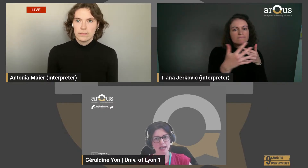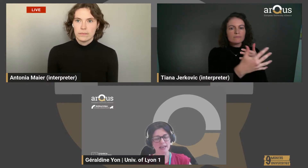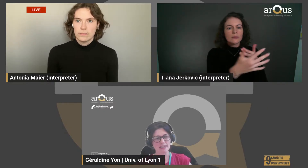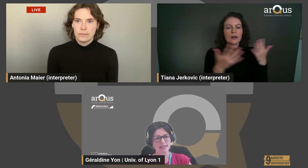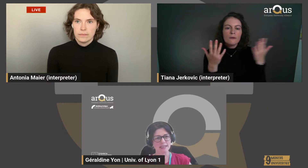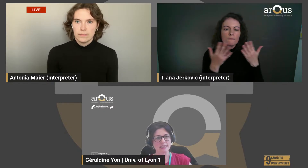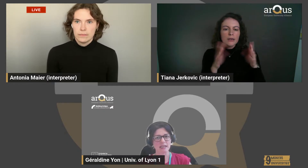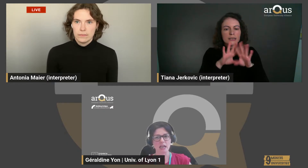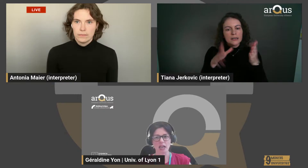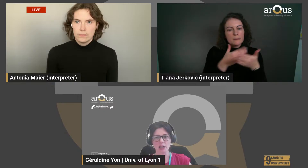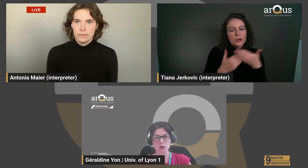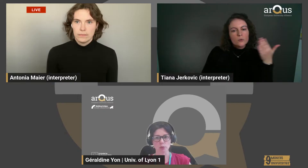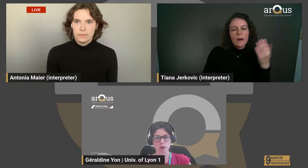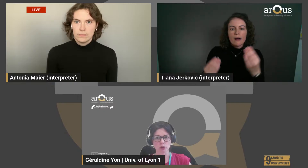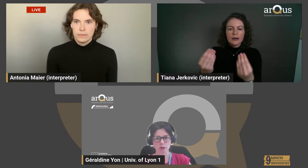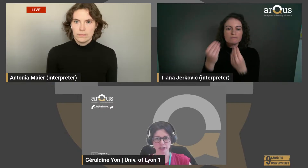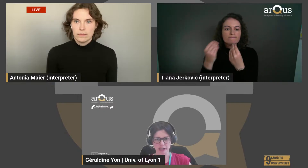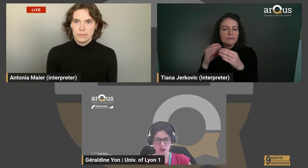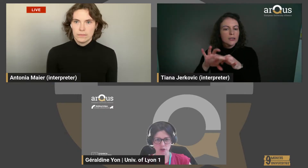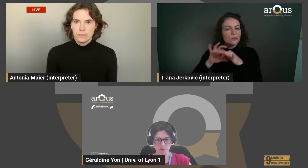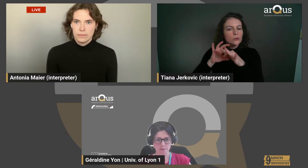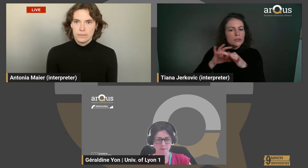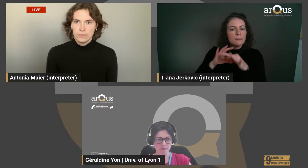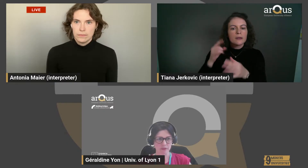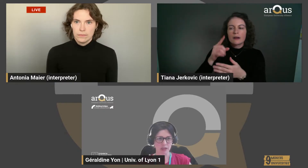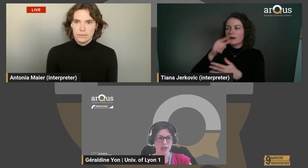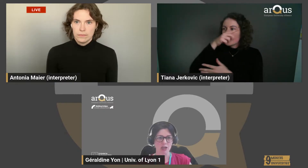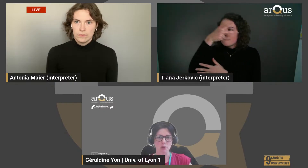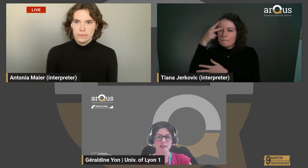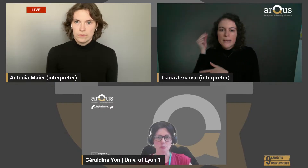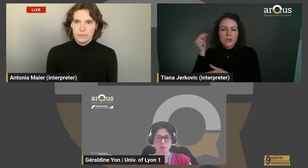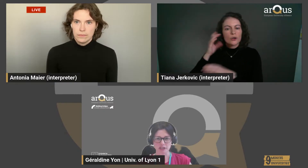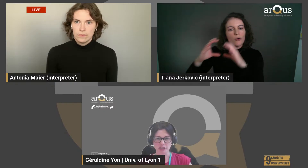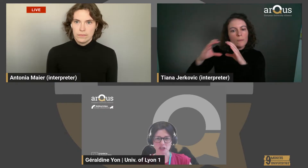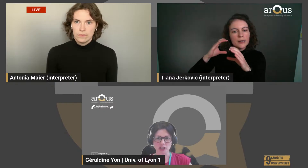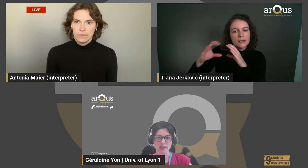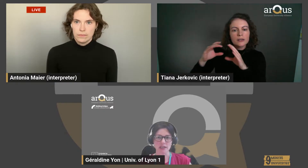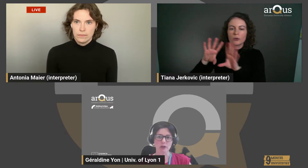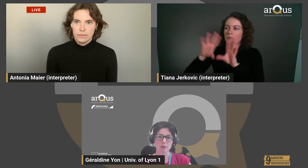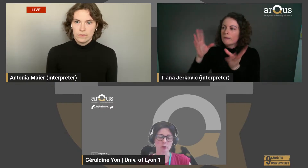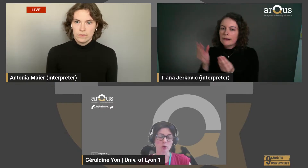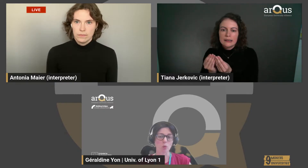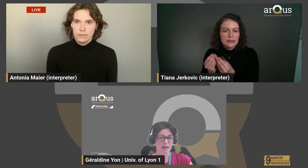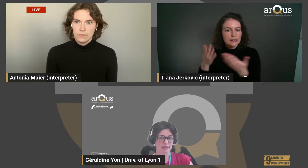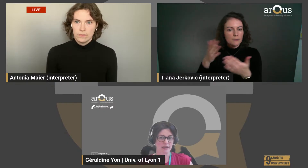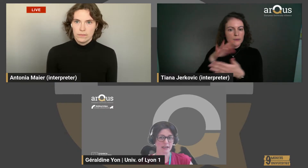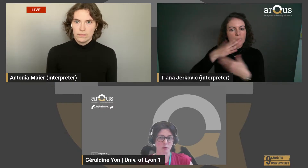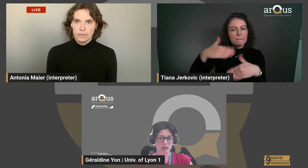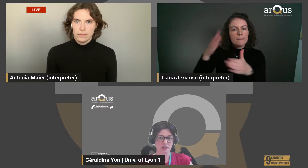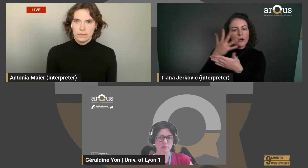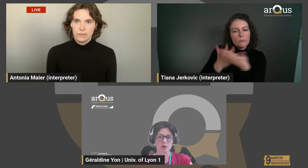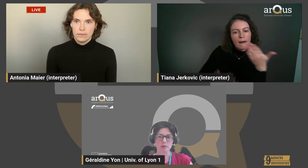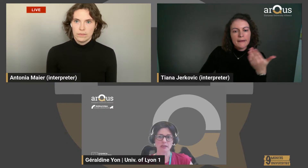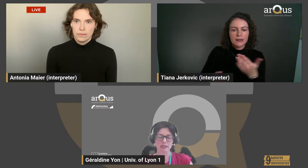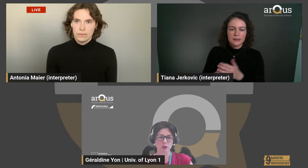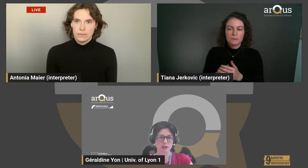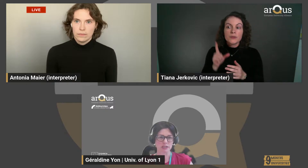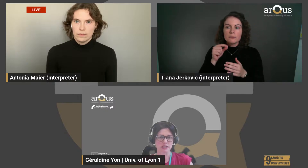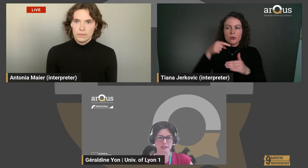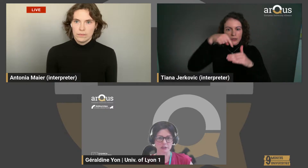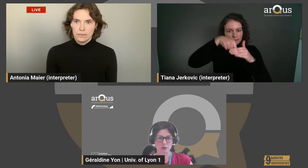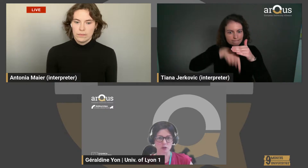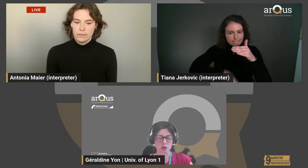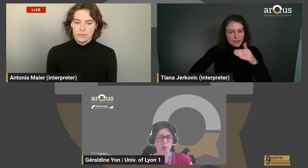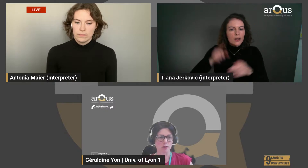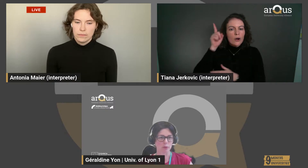Multilingualism, Identity, and Human Communication. During this presentation, he will explore why sign languages must be included